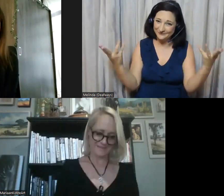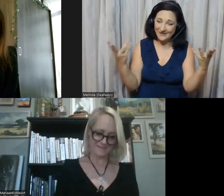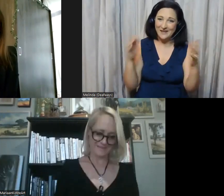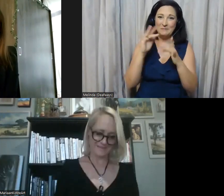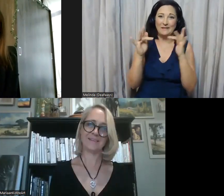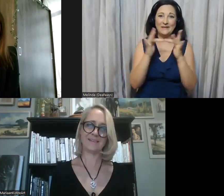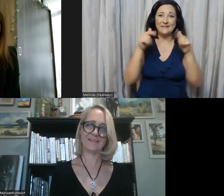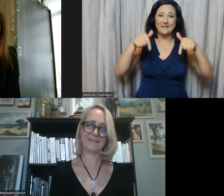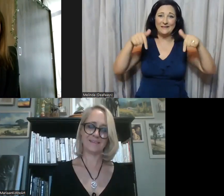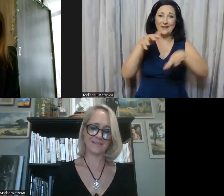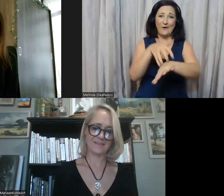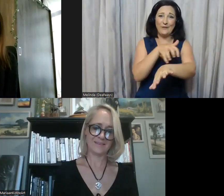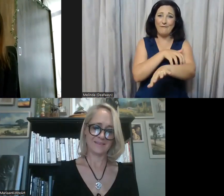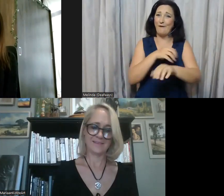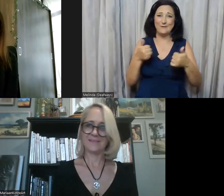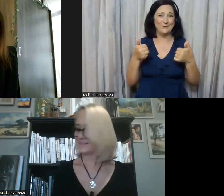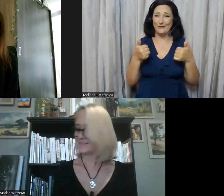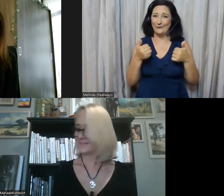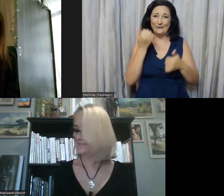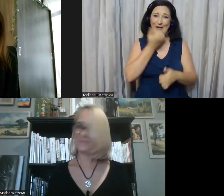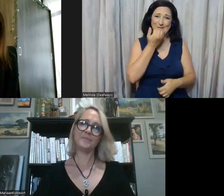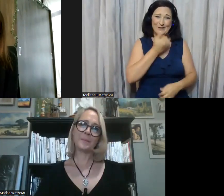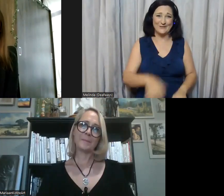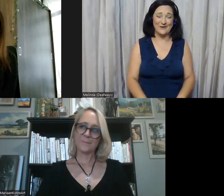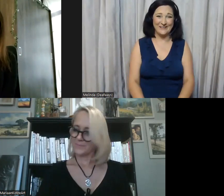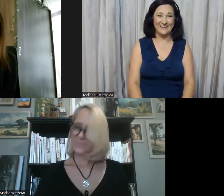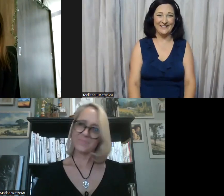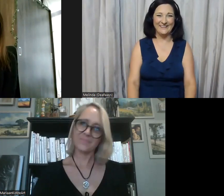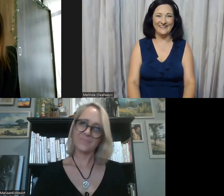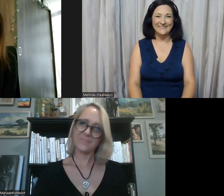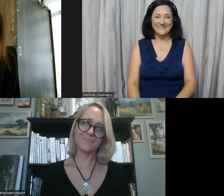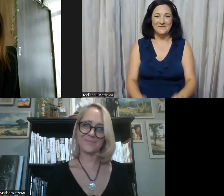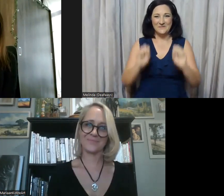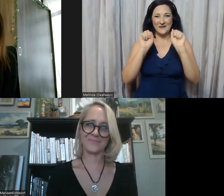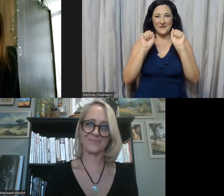room. But the internet here on the farm is not good. I'm so sorry.